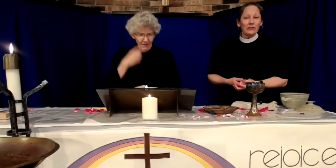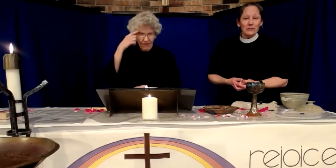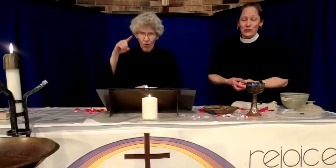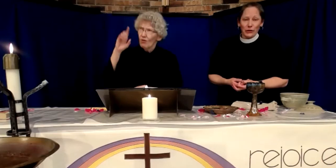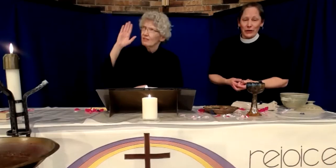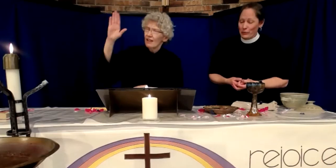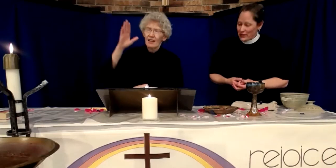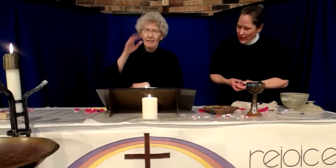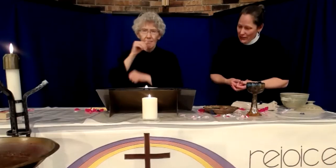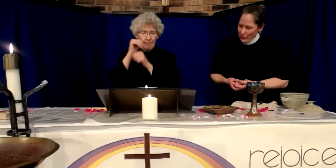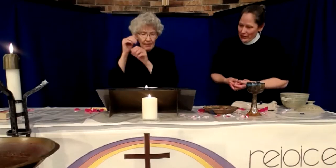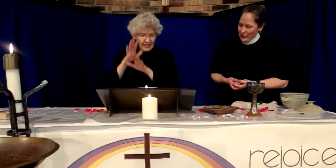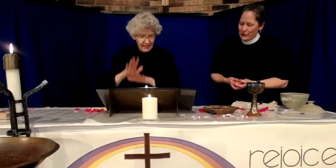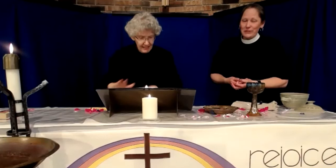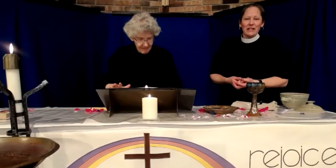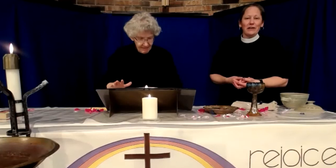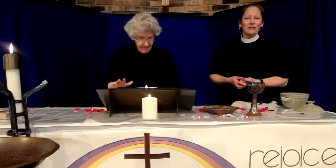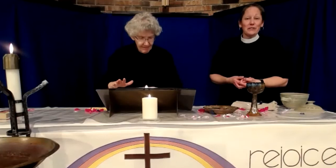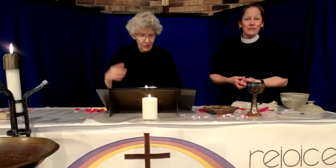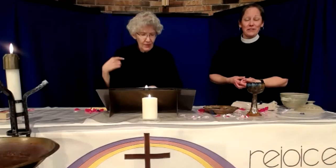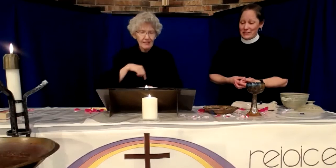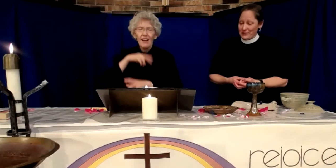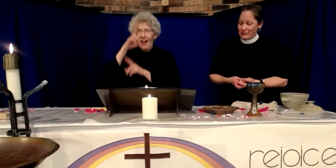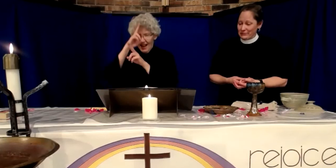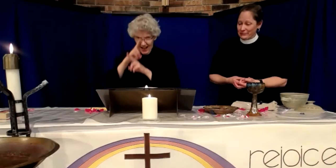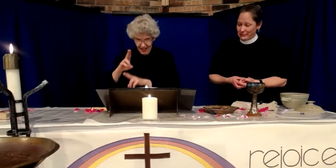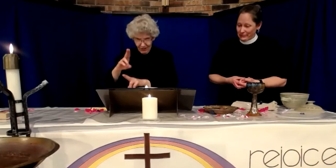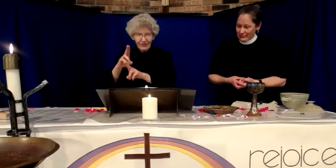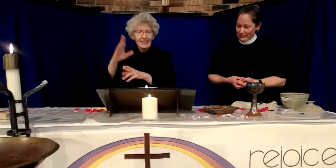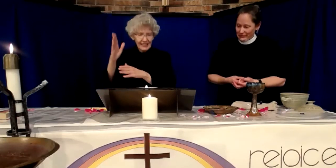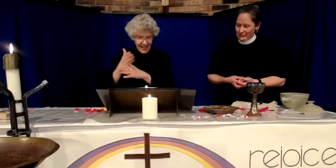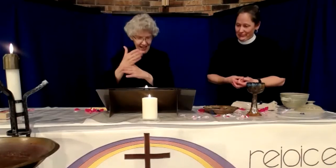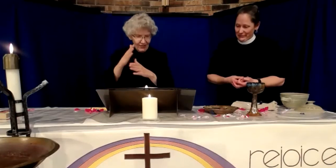are honored to share it with anyone who desires to feast.